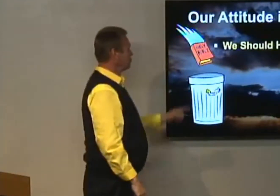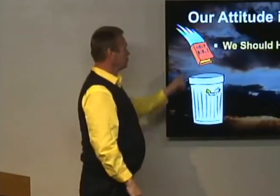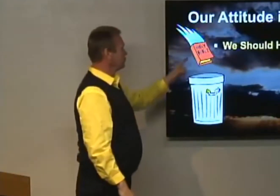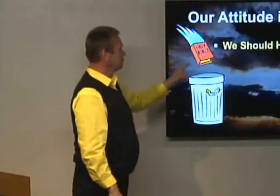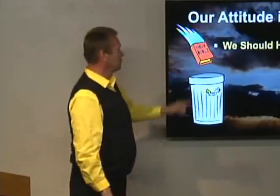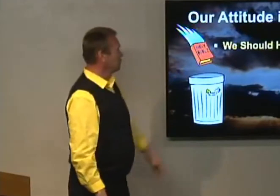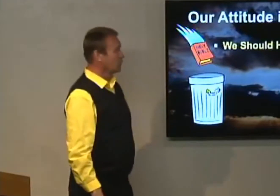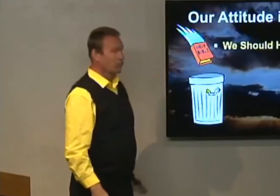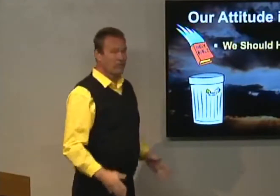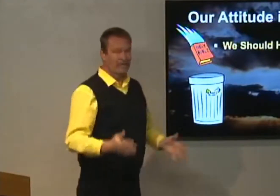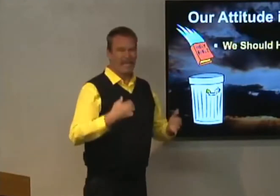future as well.